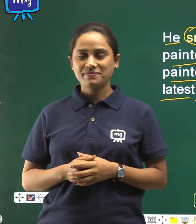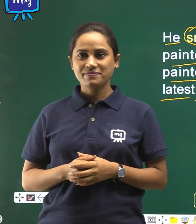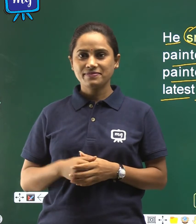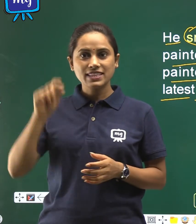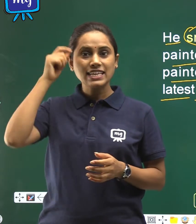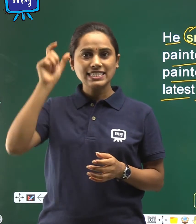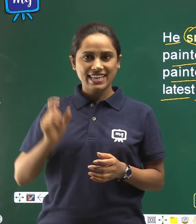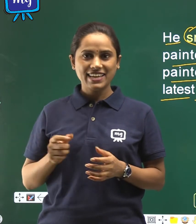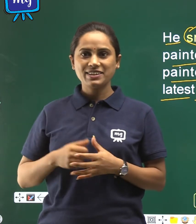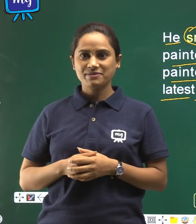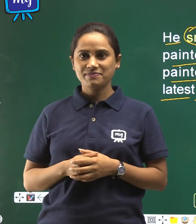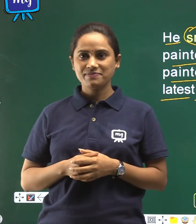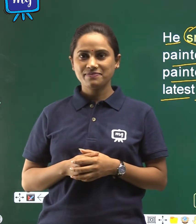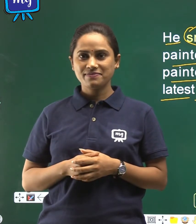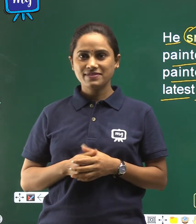sneak,